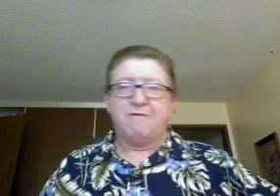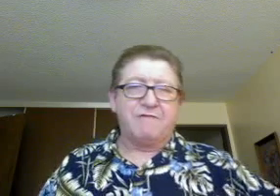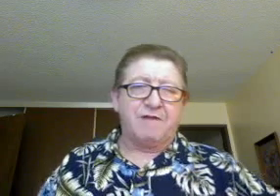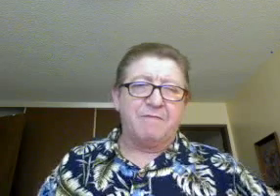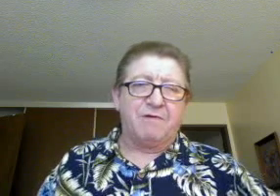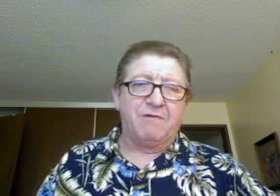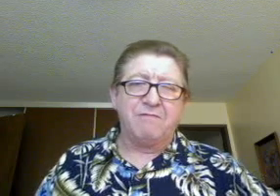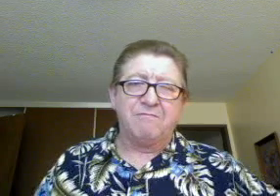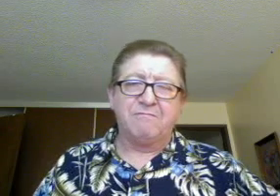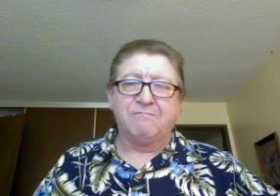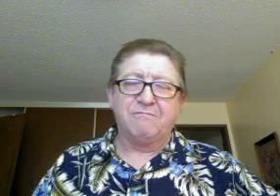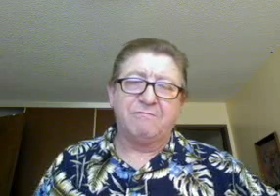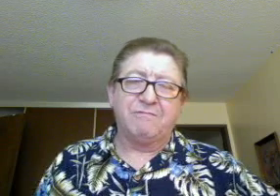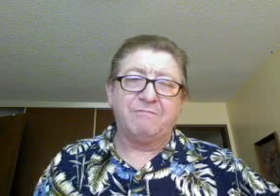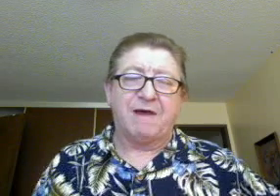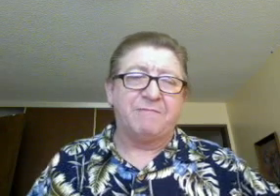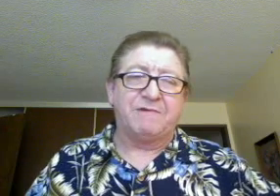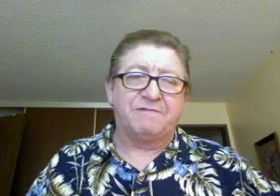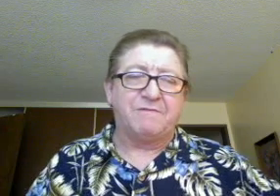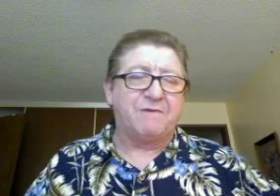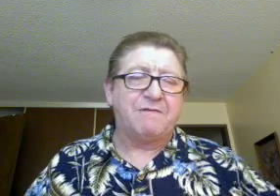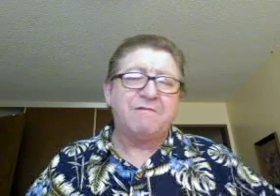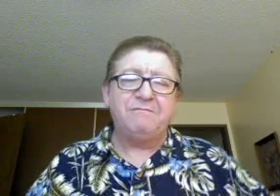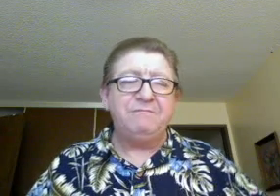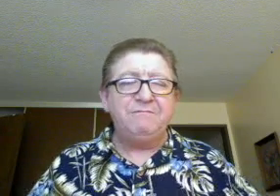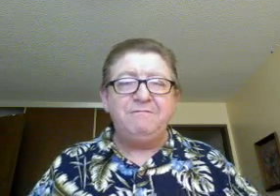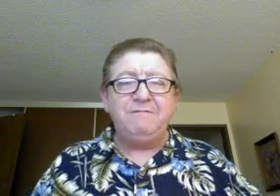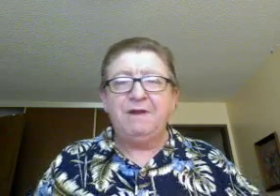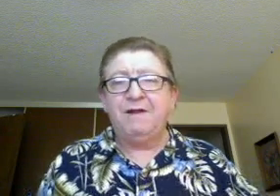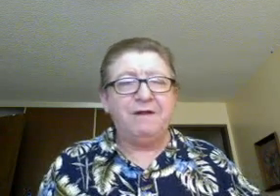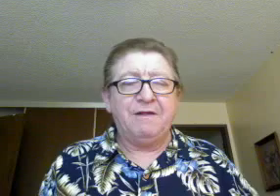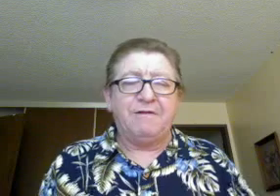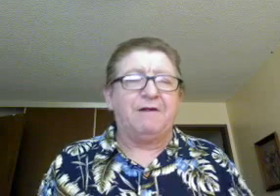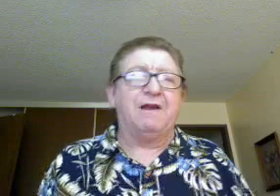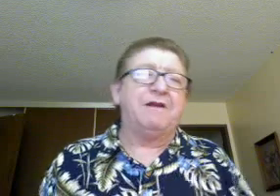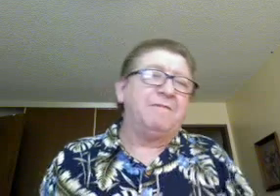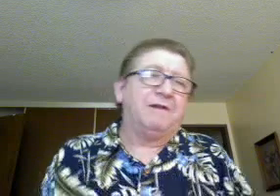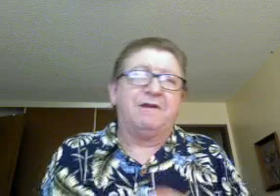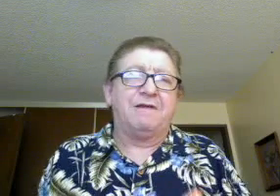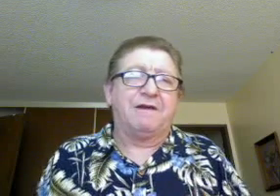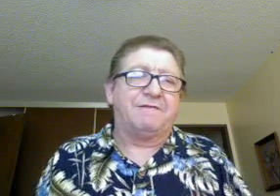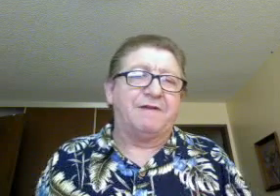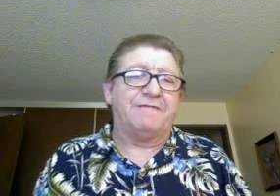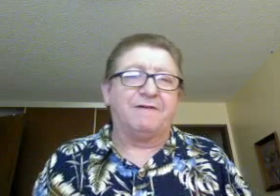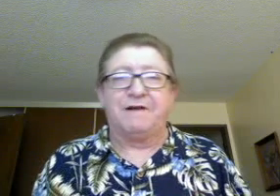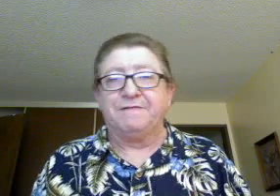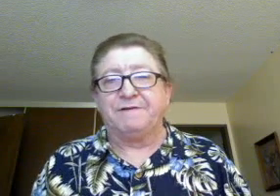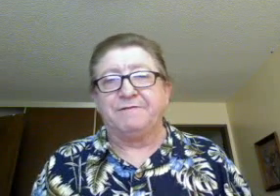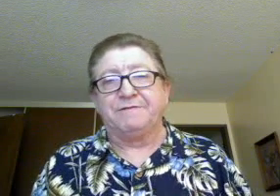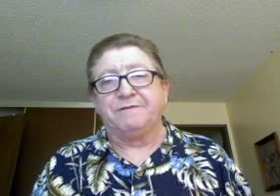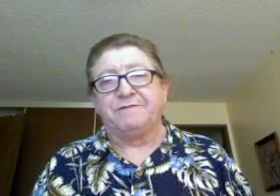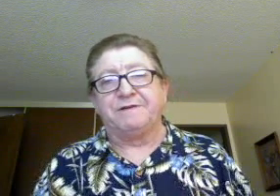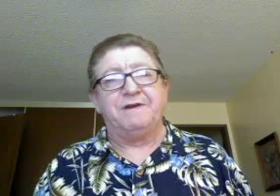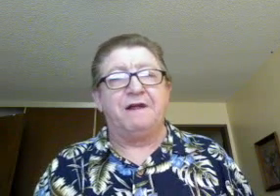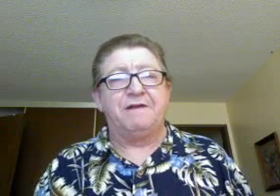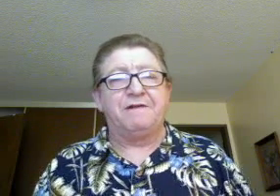Jewish temple? Baptist church, whatever? They're not allowed to build any of that stuff on ground zero, so they should